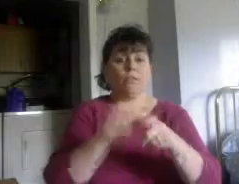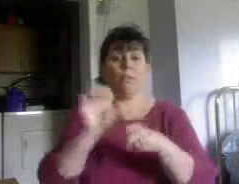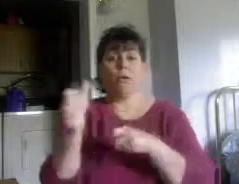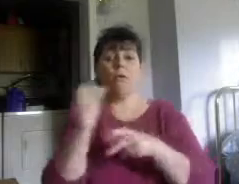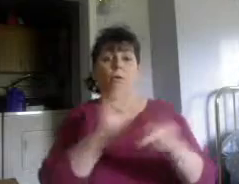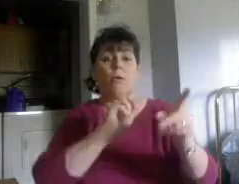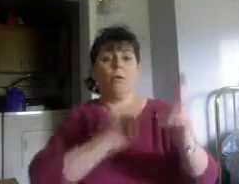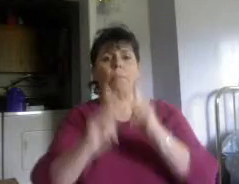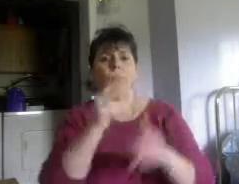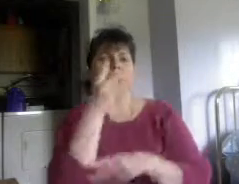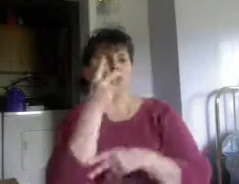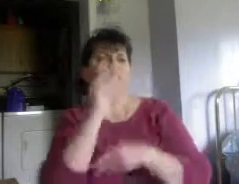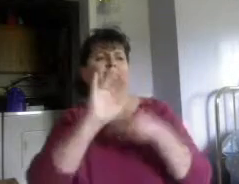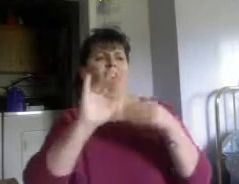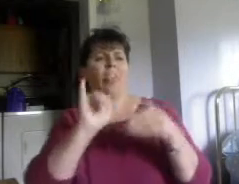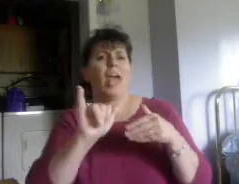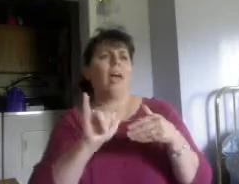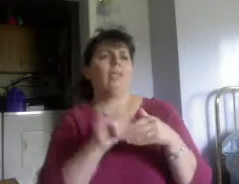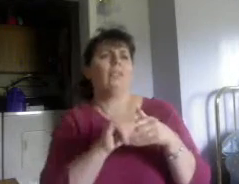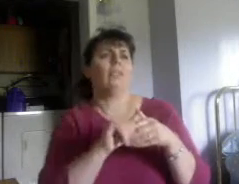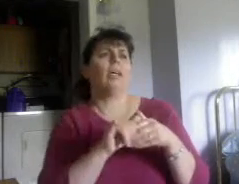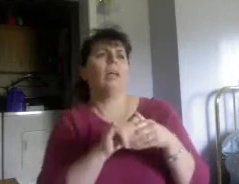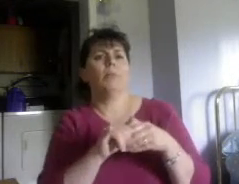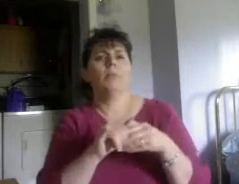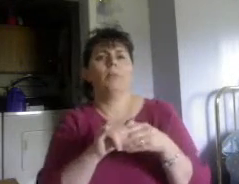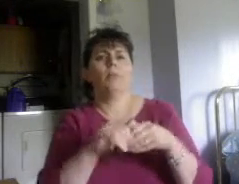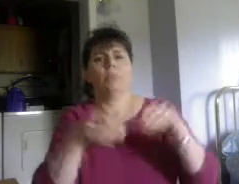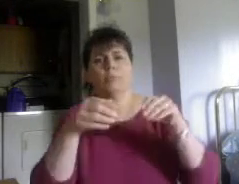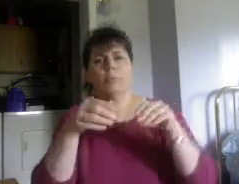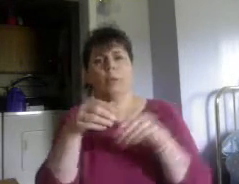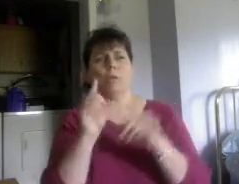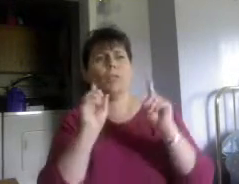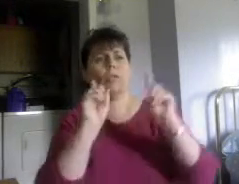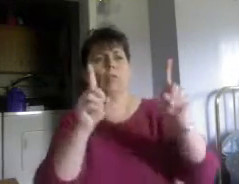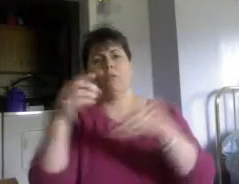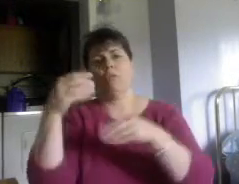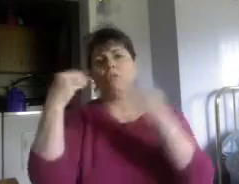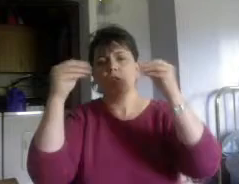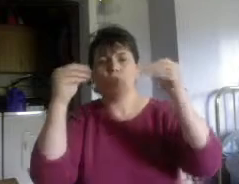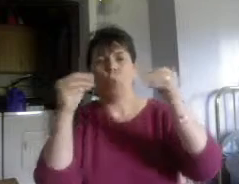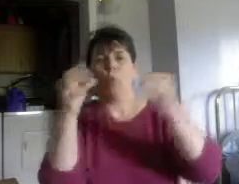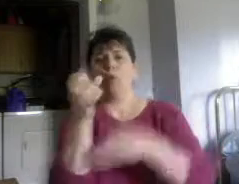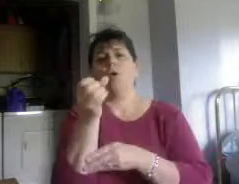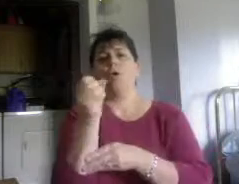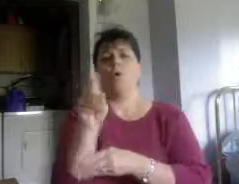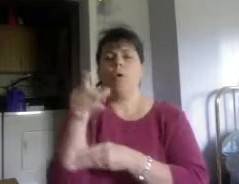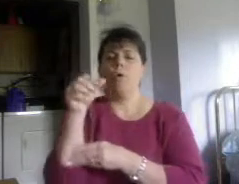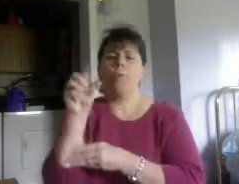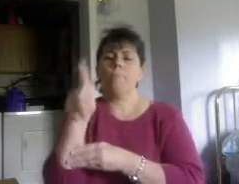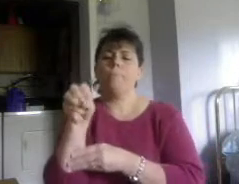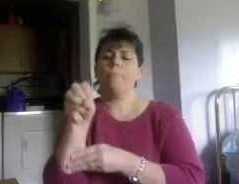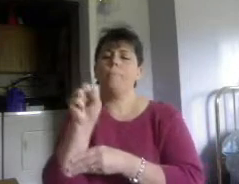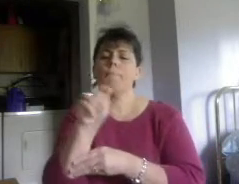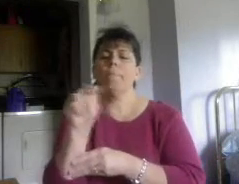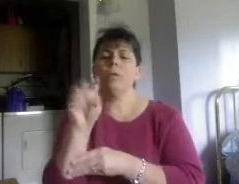or at the NBA, you kind of keep a distance. Or at the post office, you never know. It's going to be different depending on where you are and what mood you're